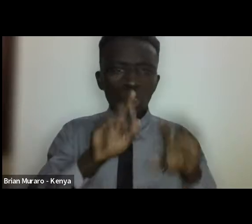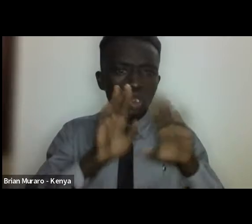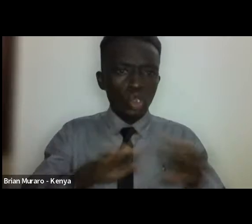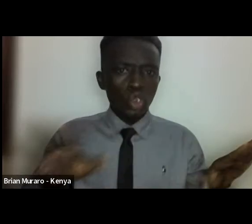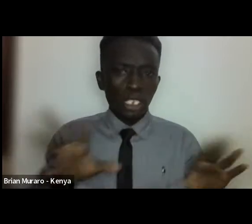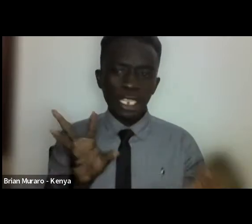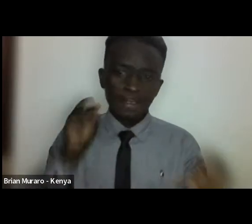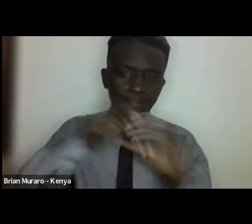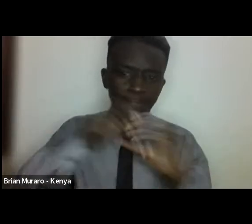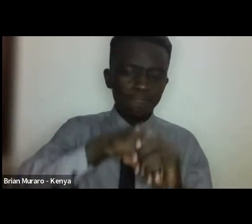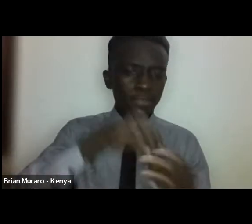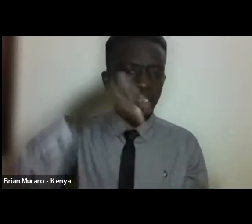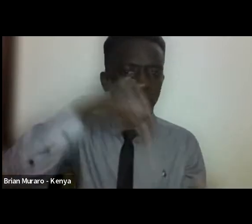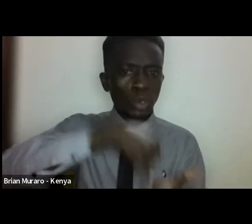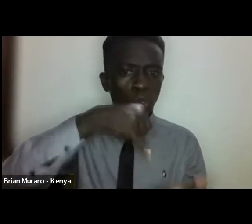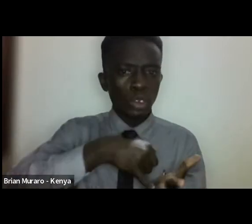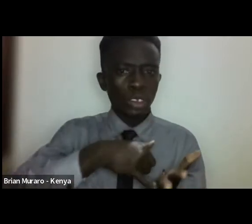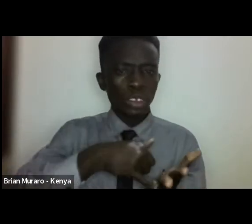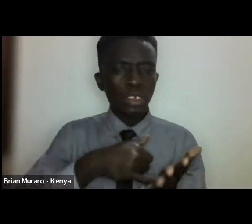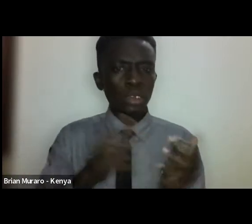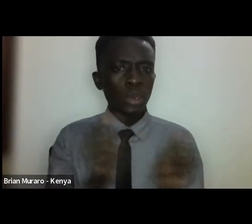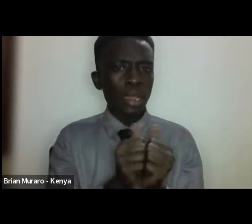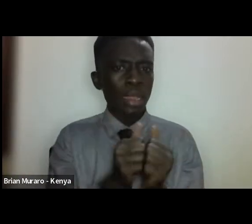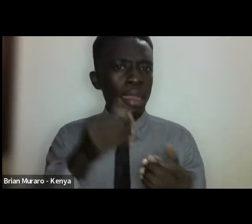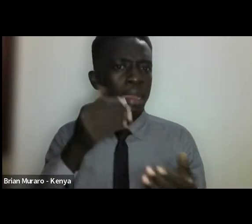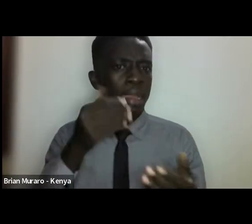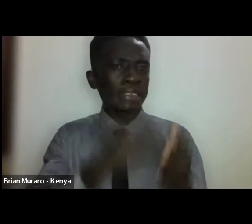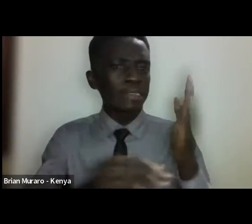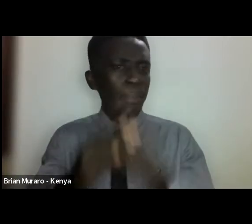disabilities? So in other words,